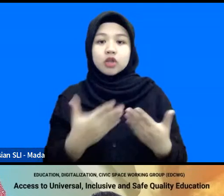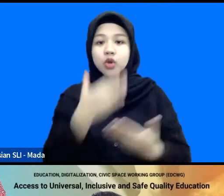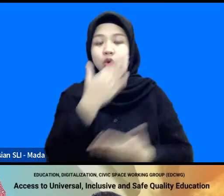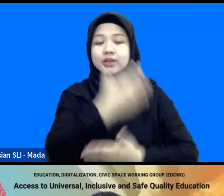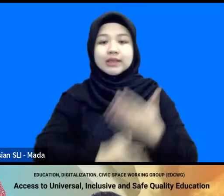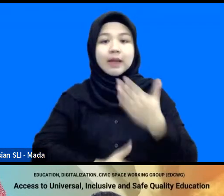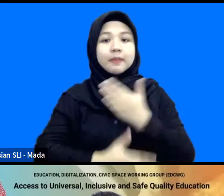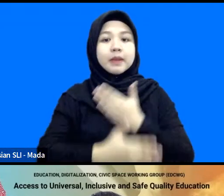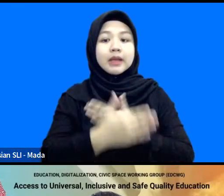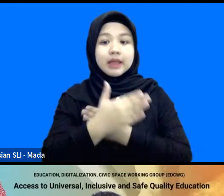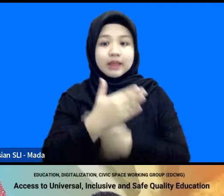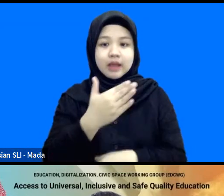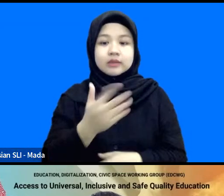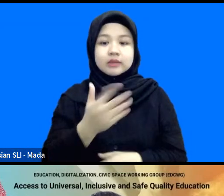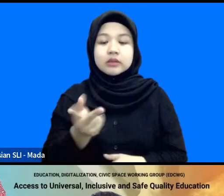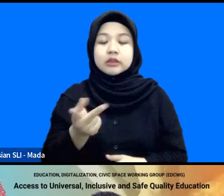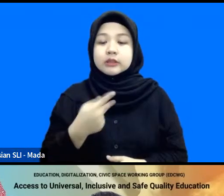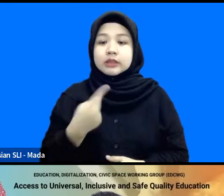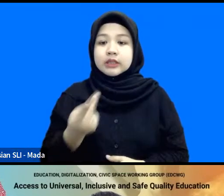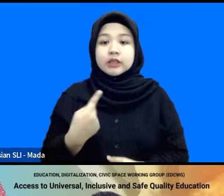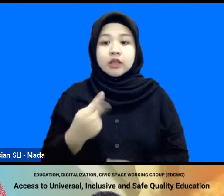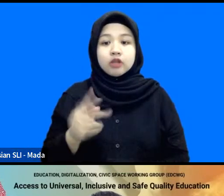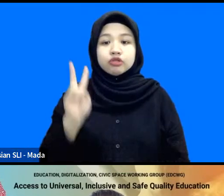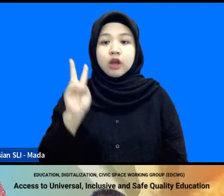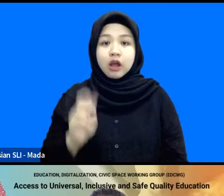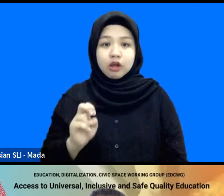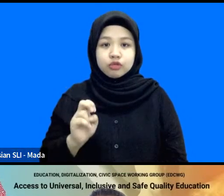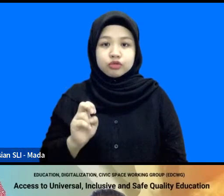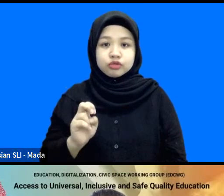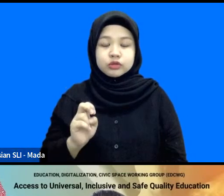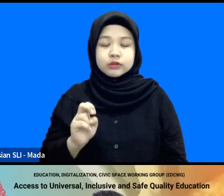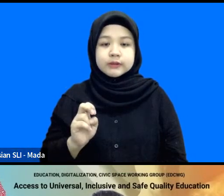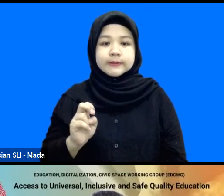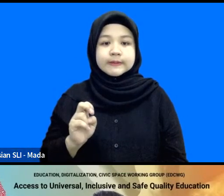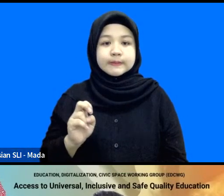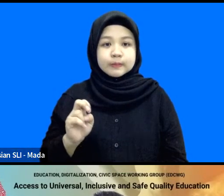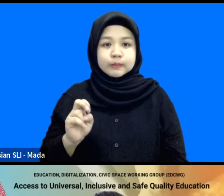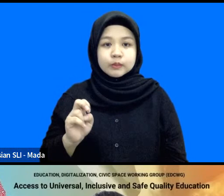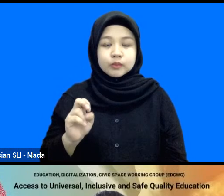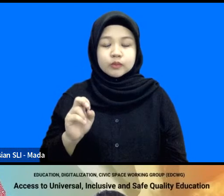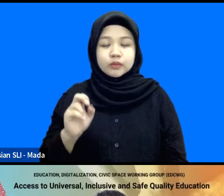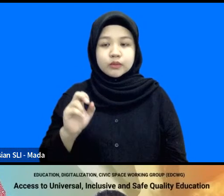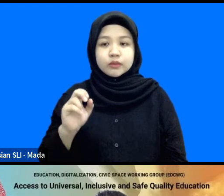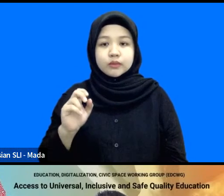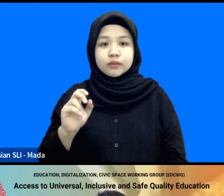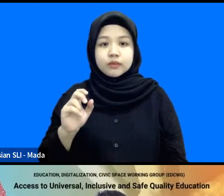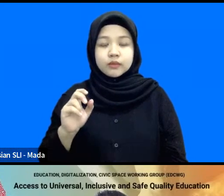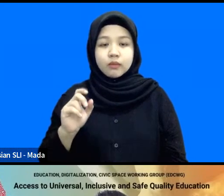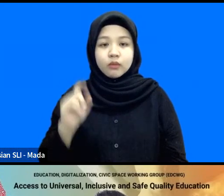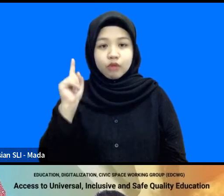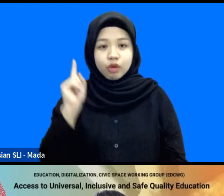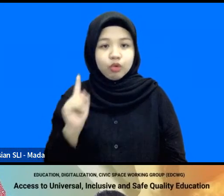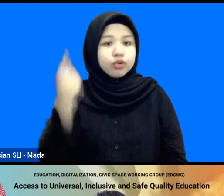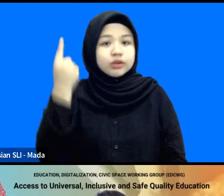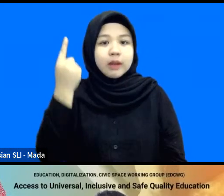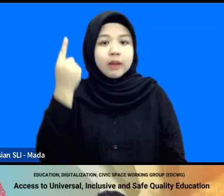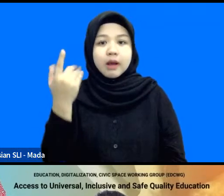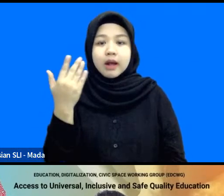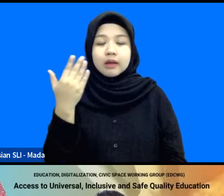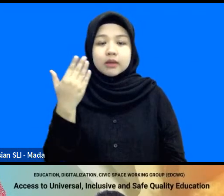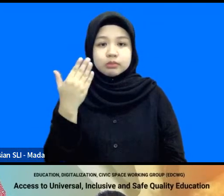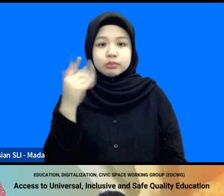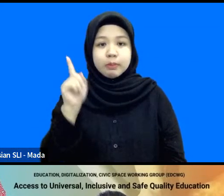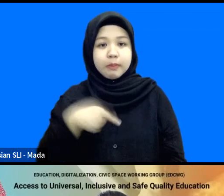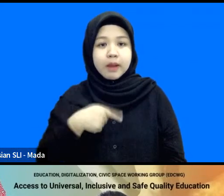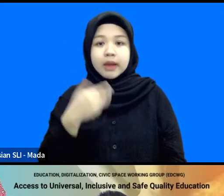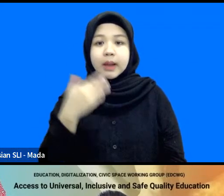the education landscape at first and then the knowledge first before moving on to, you know, introducing them to other types of culture. So it's